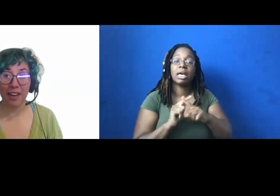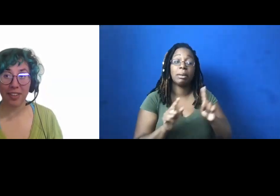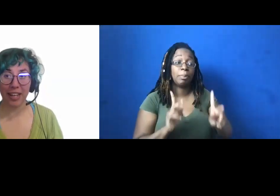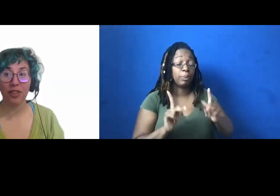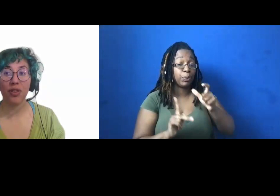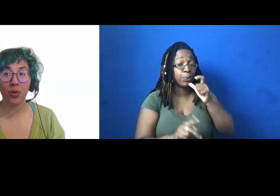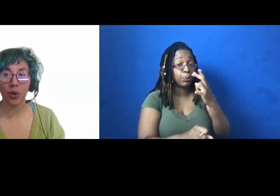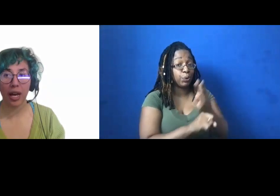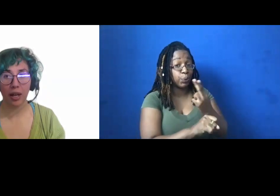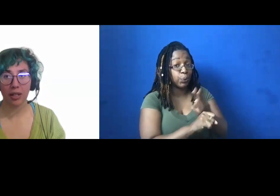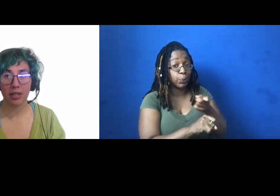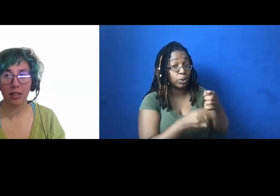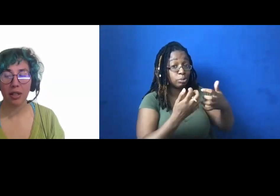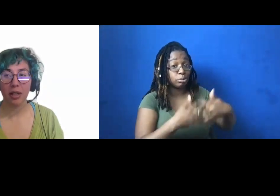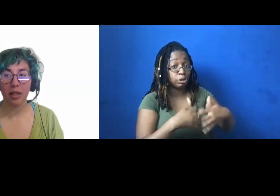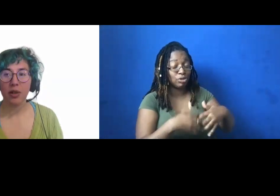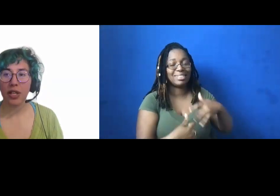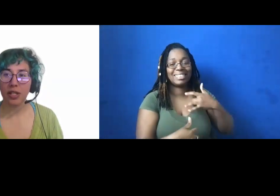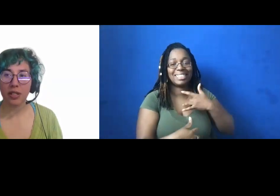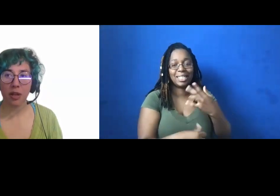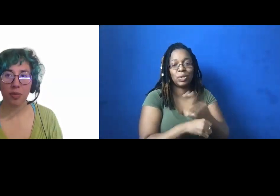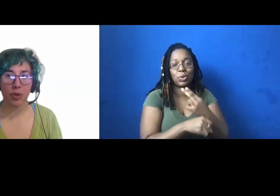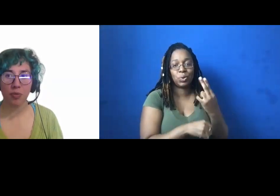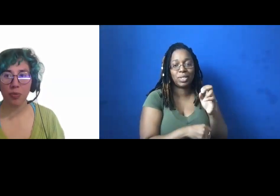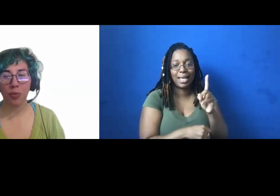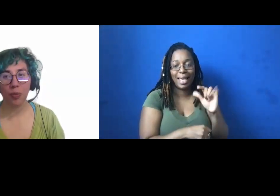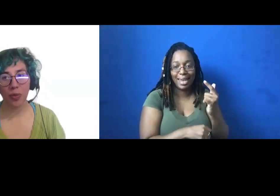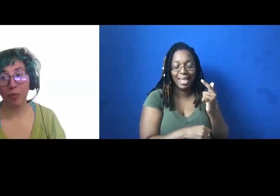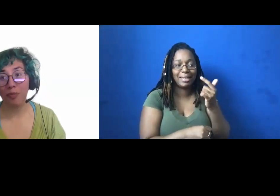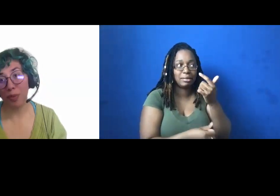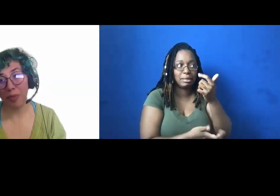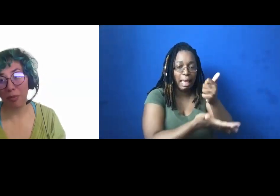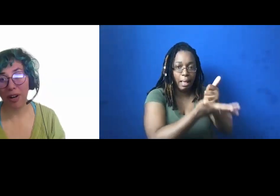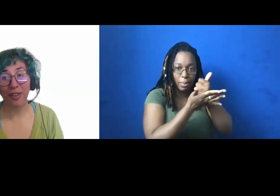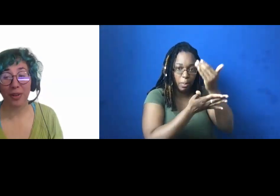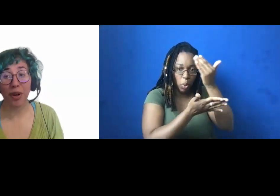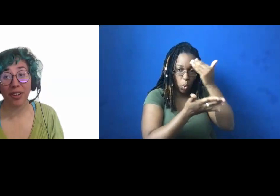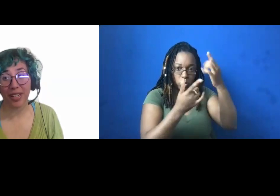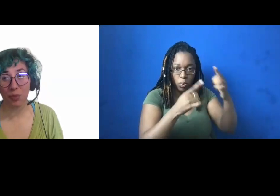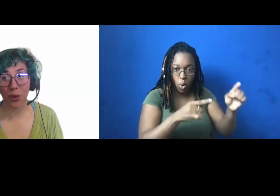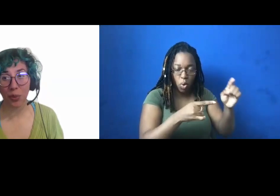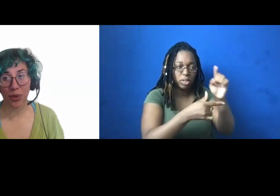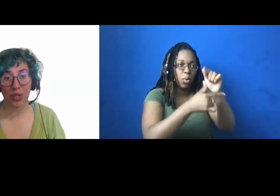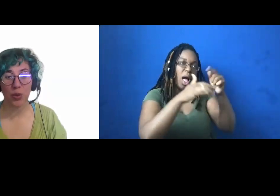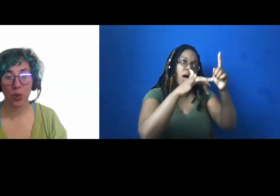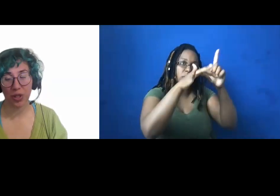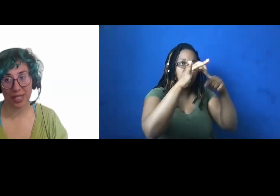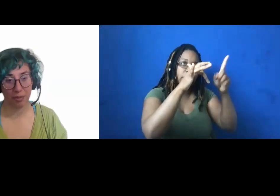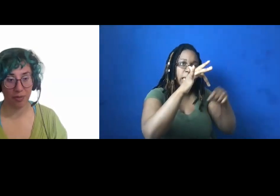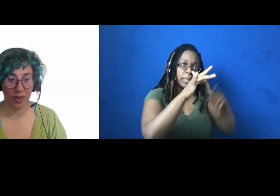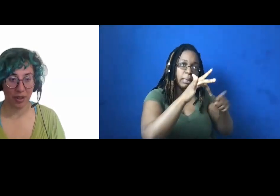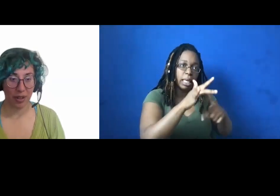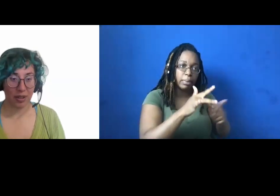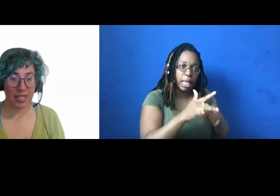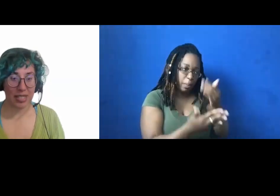prefer to navigate through headings. So they just skip to the main part or the part that is more important towards